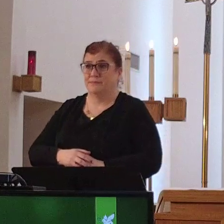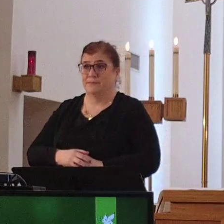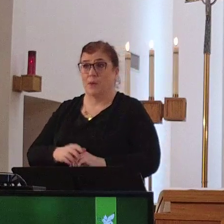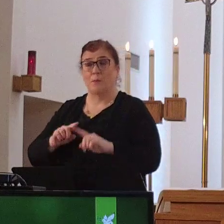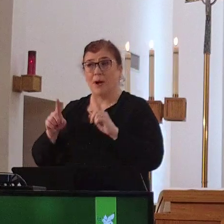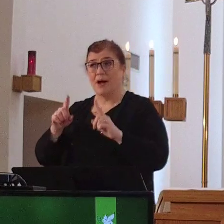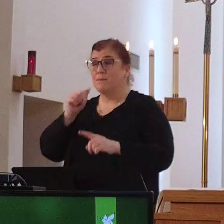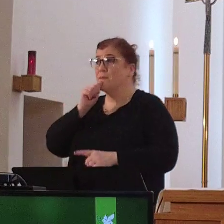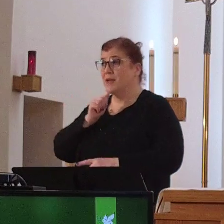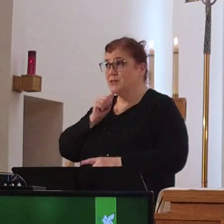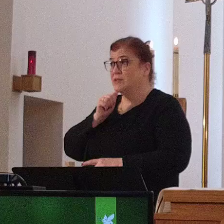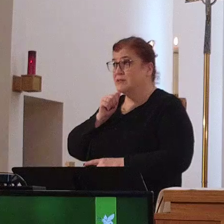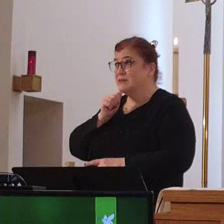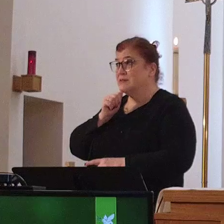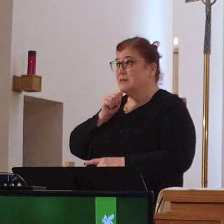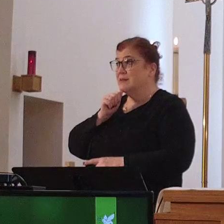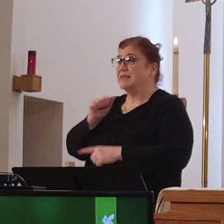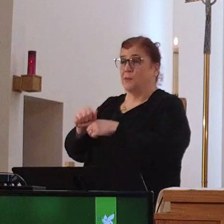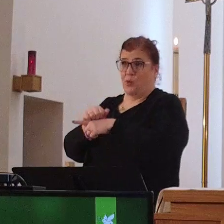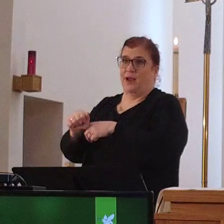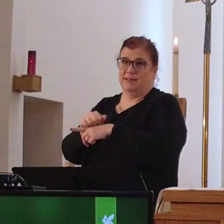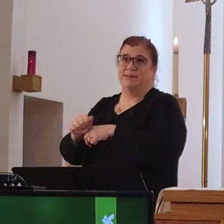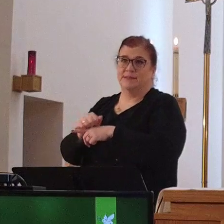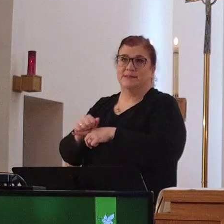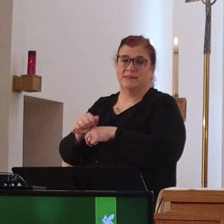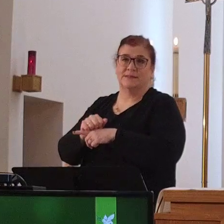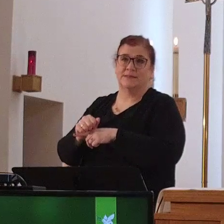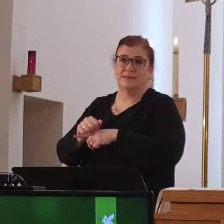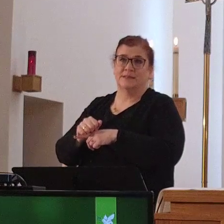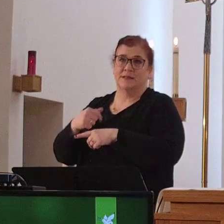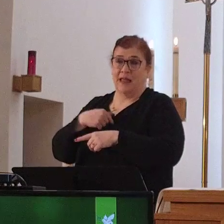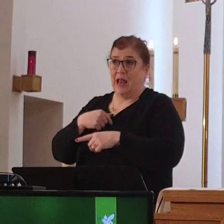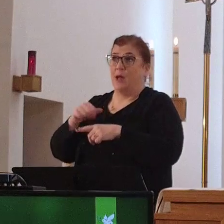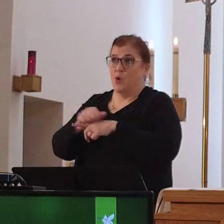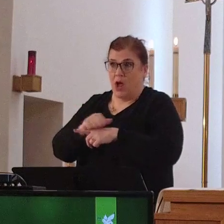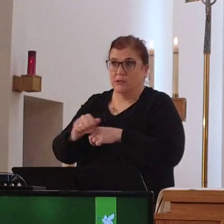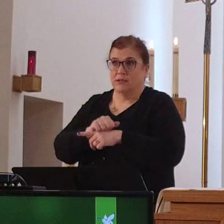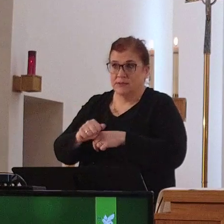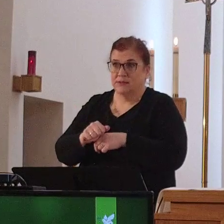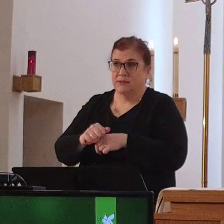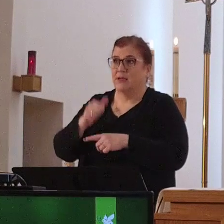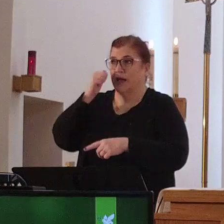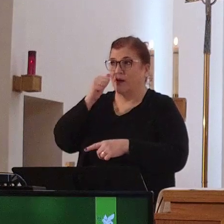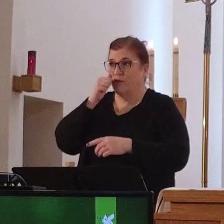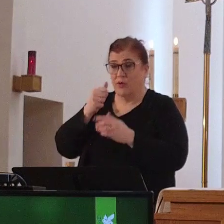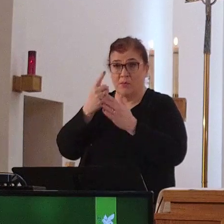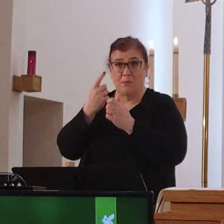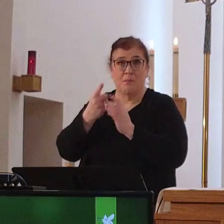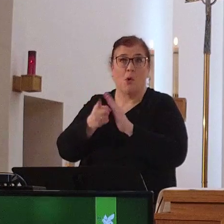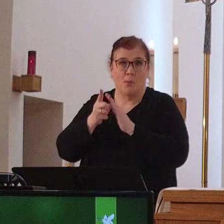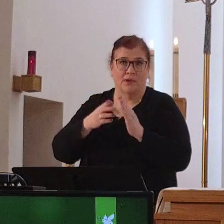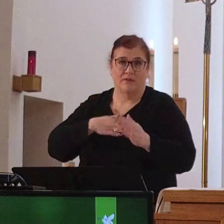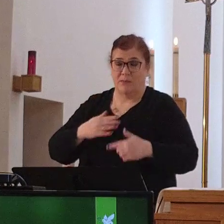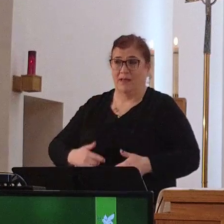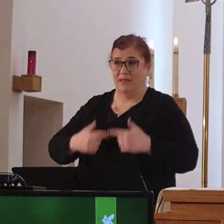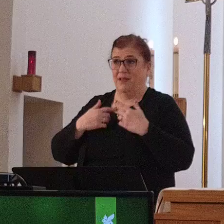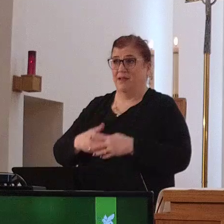but patience is a practice that I practice every moment of my life.